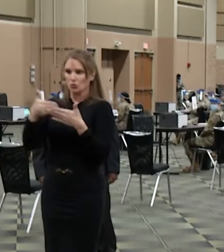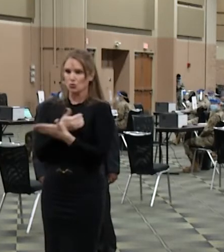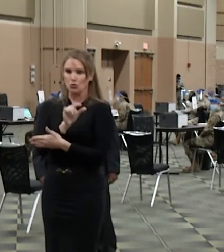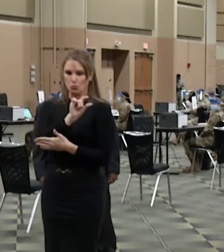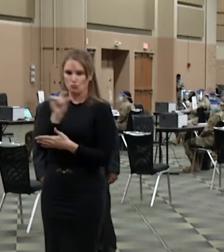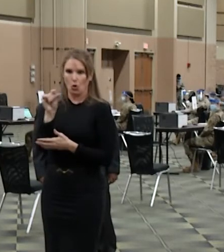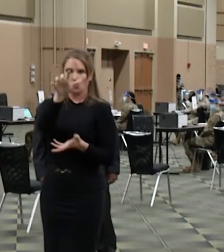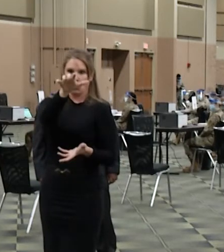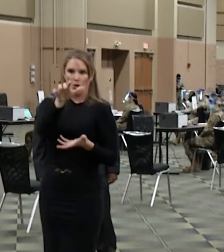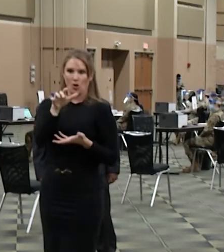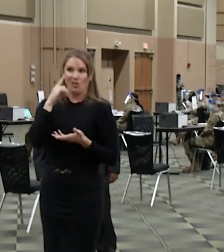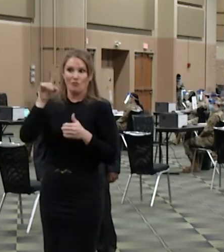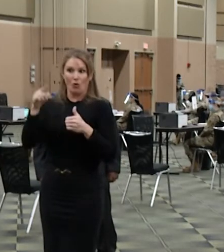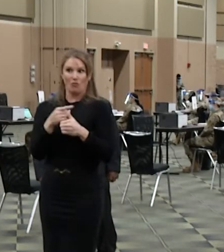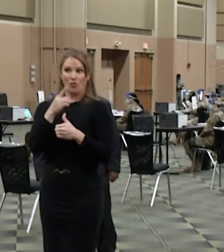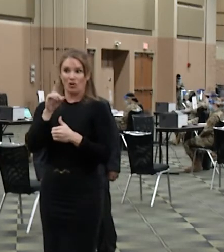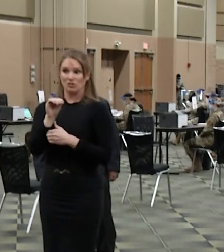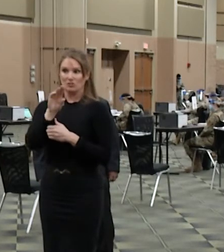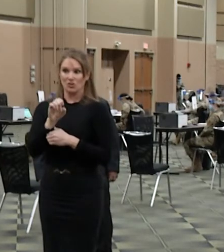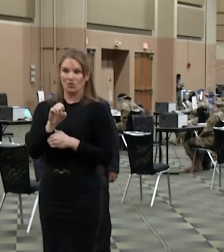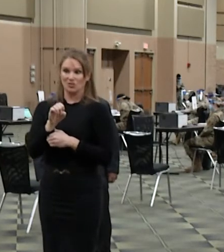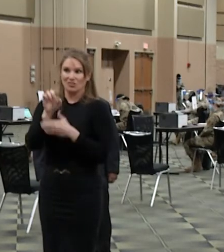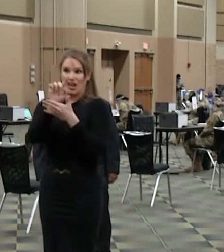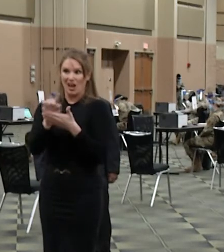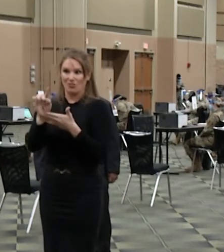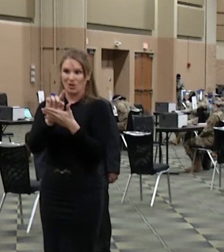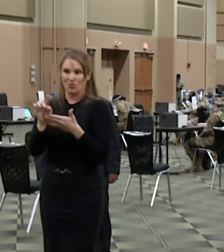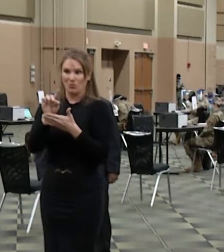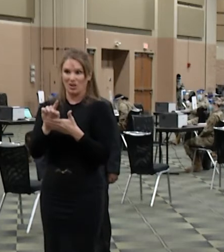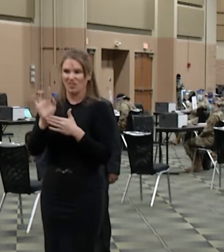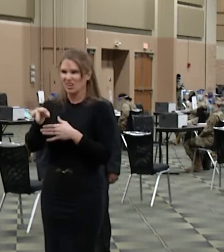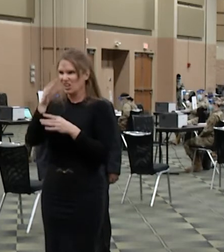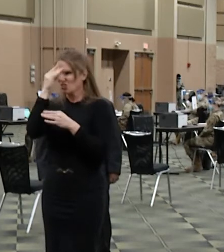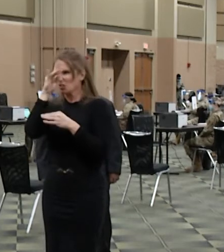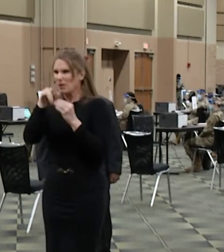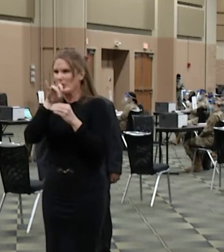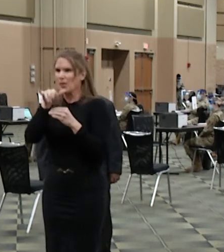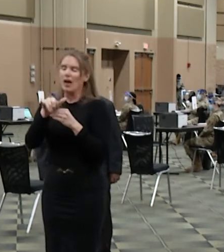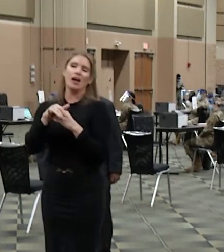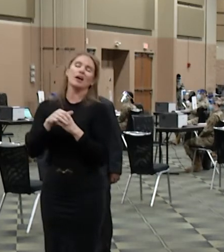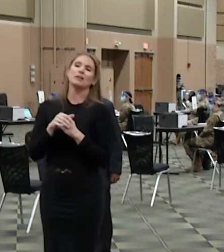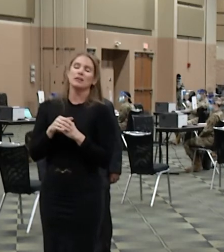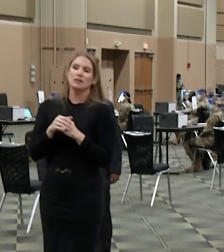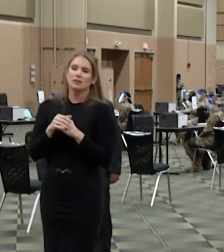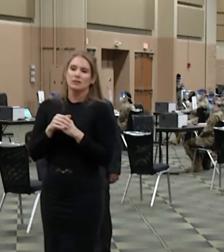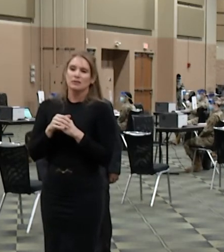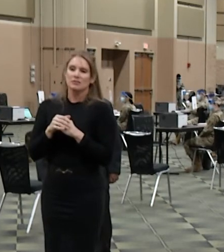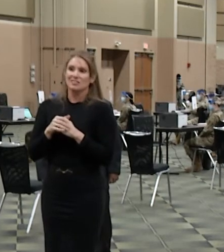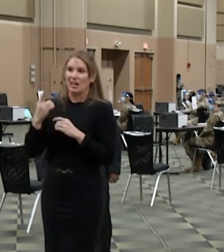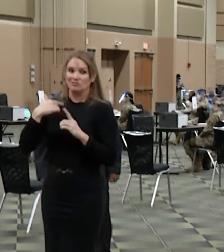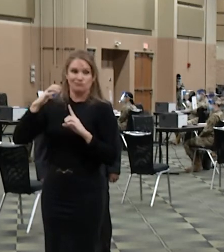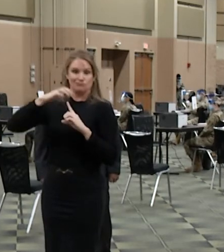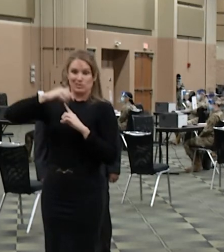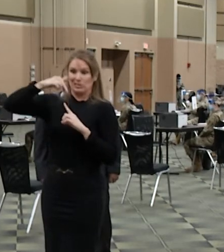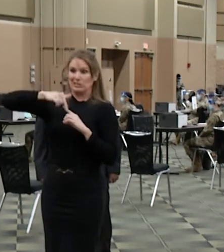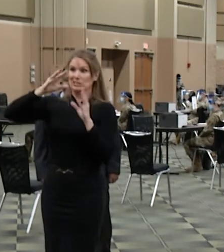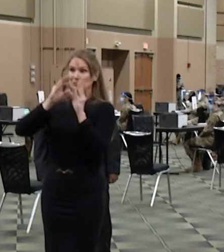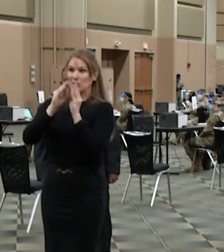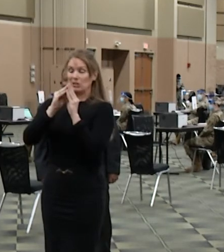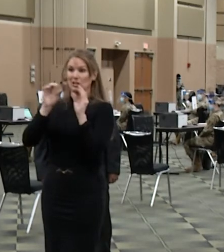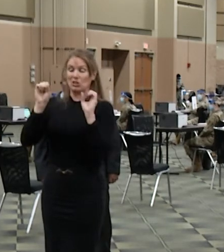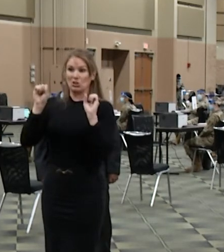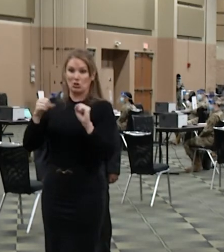doses coming in for first doses per week. Think about that, and think about the fact that at peak, this facility